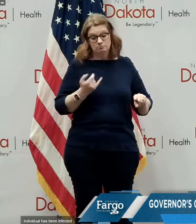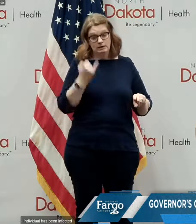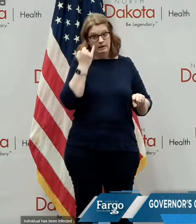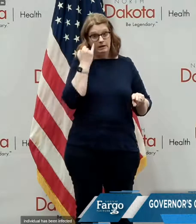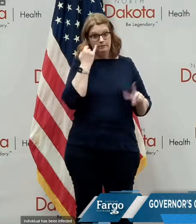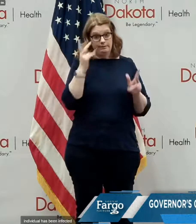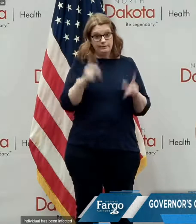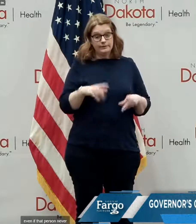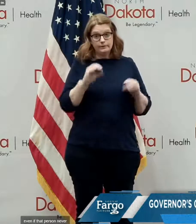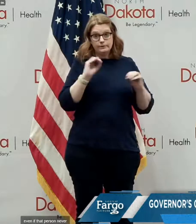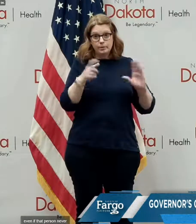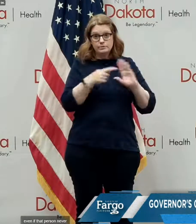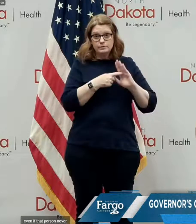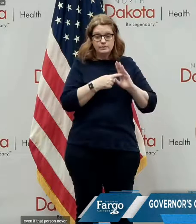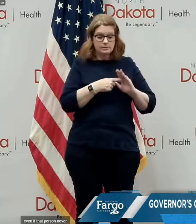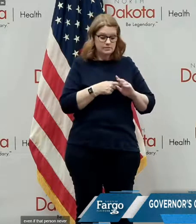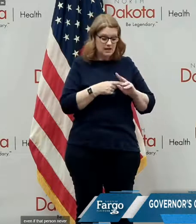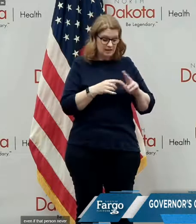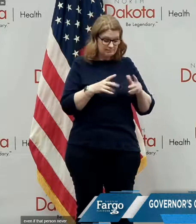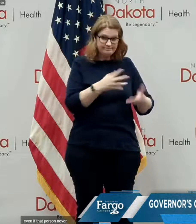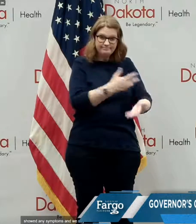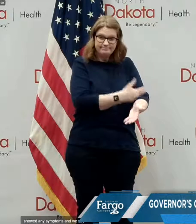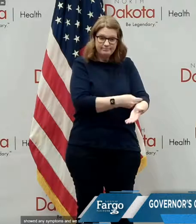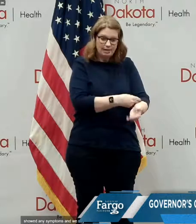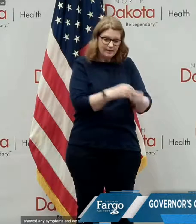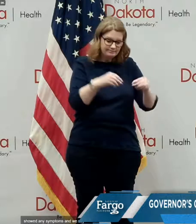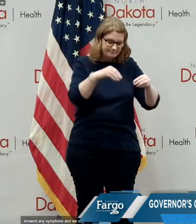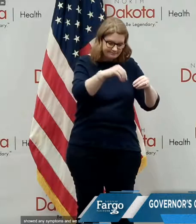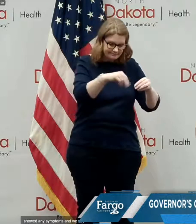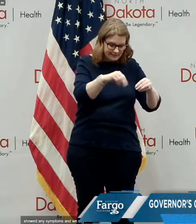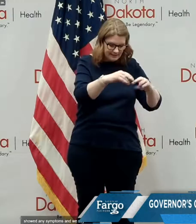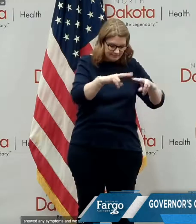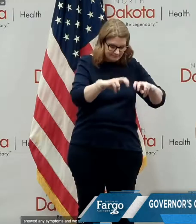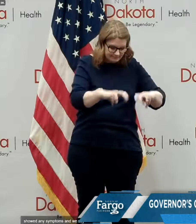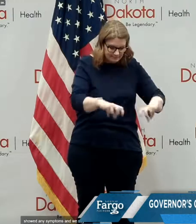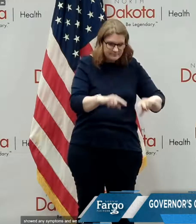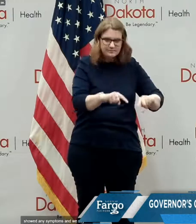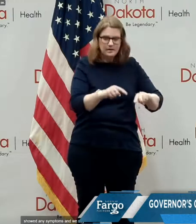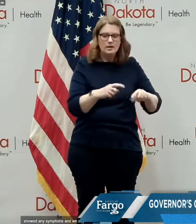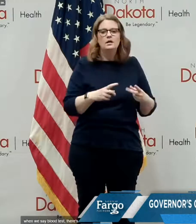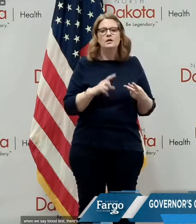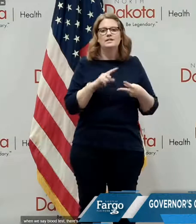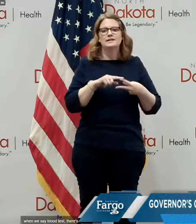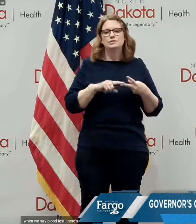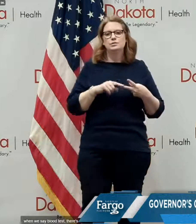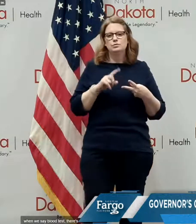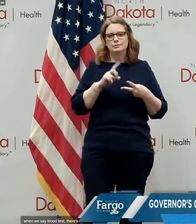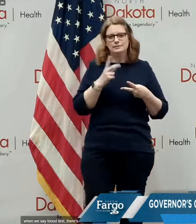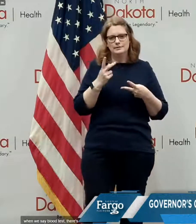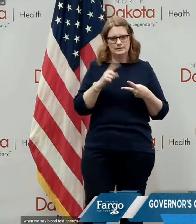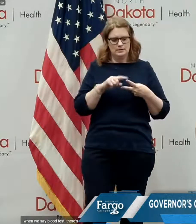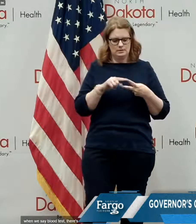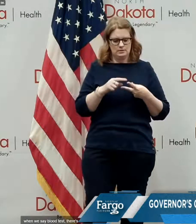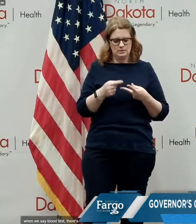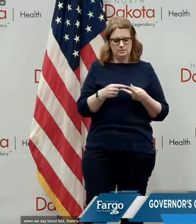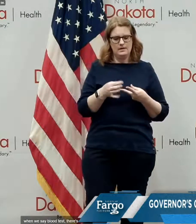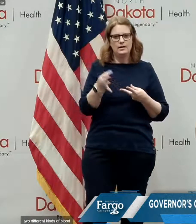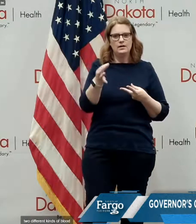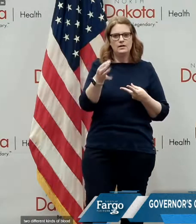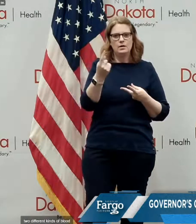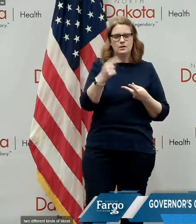showed any symptoms. And when we say blood tests, there's two different kinds of blood tests. One can be